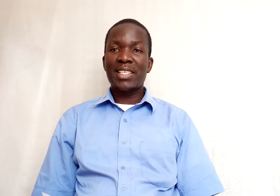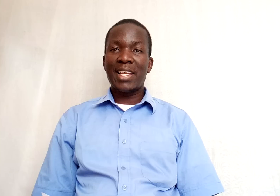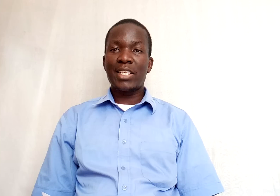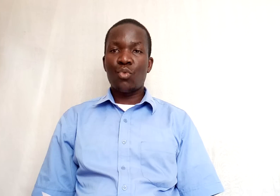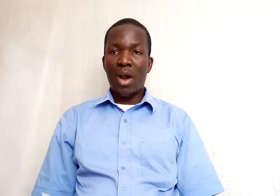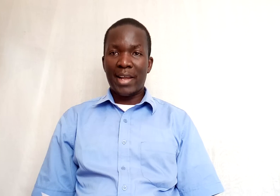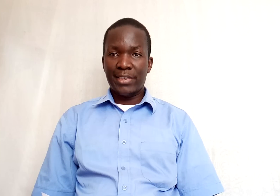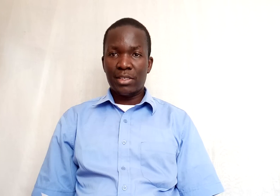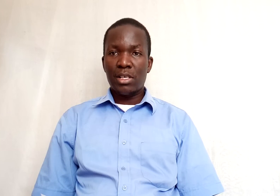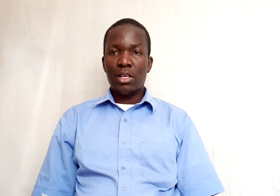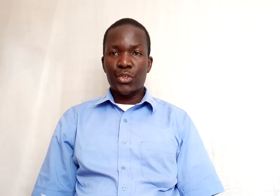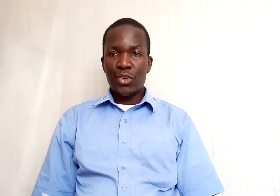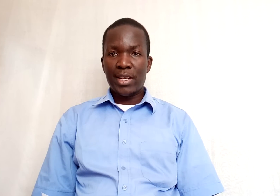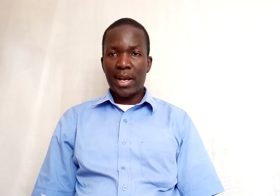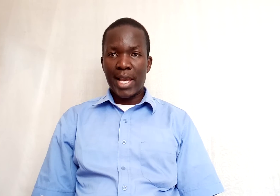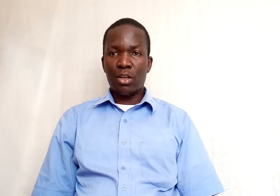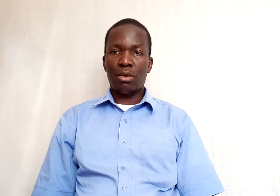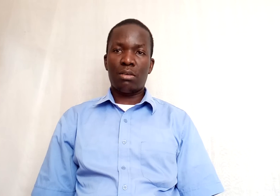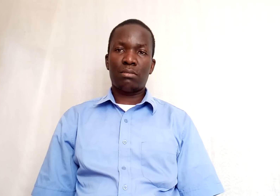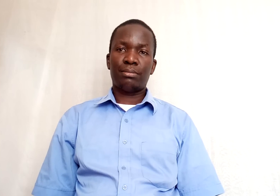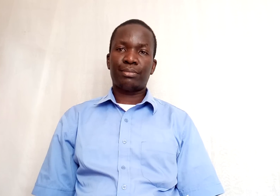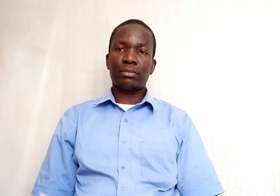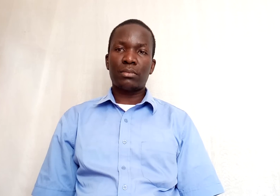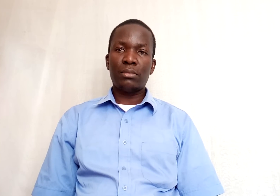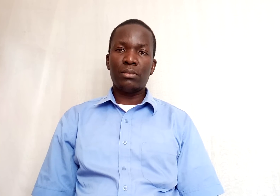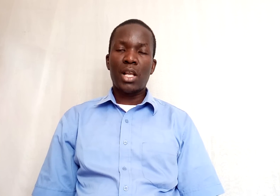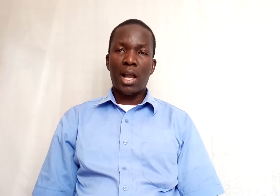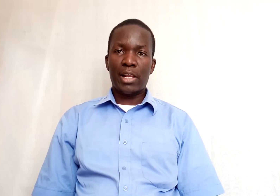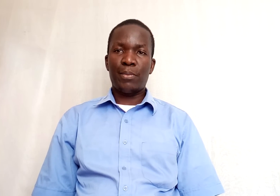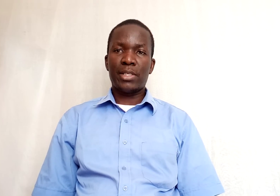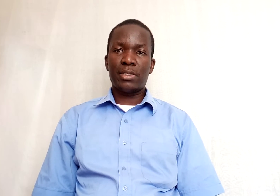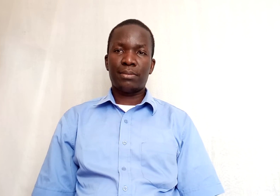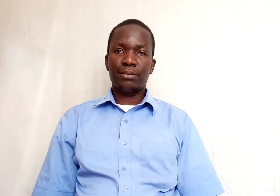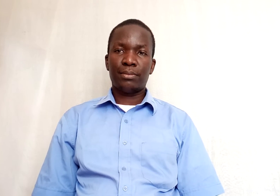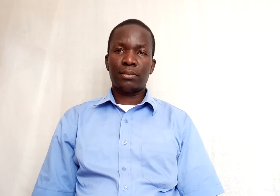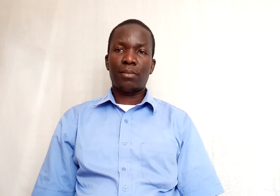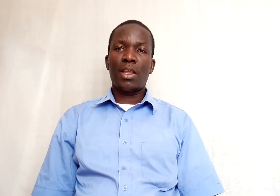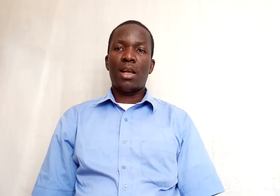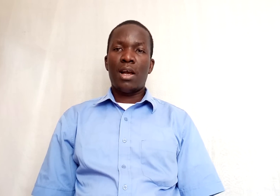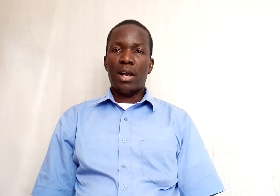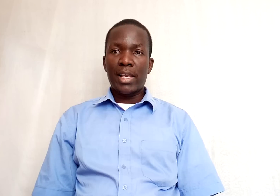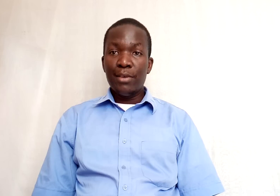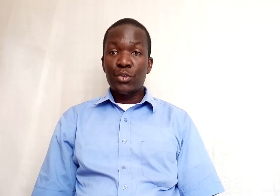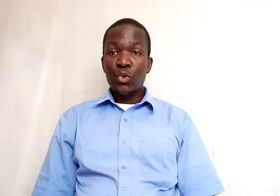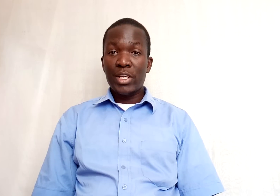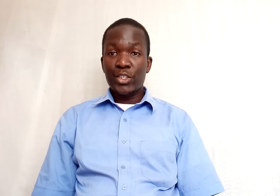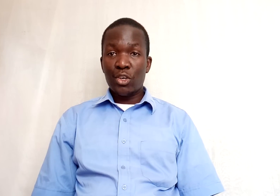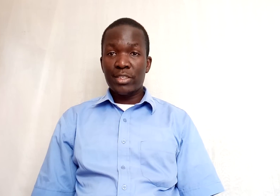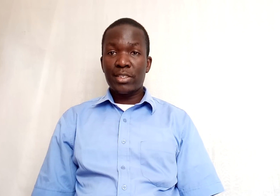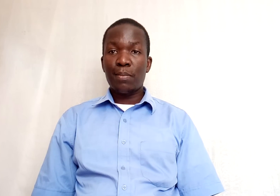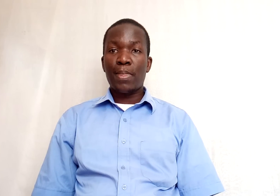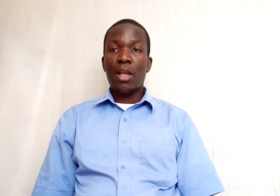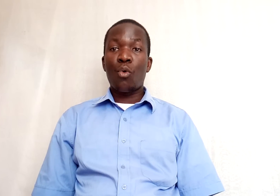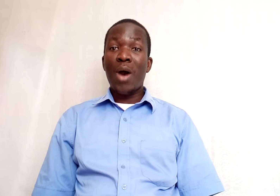select words during a dialogue. I repeat. Give 2 reasons why